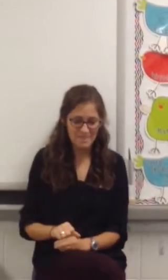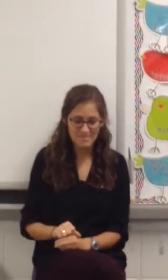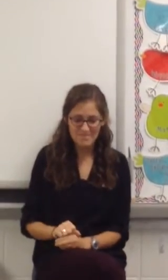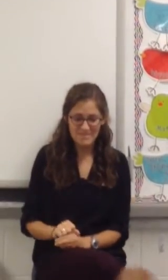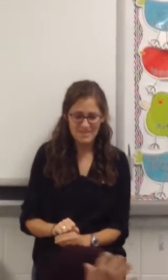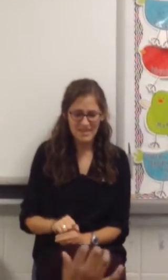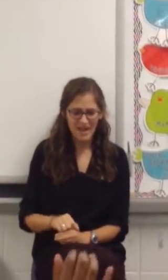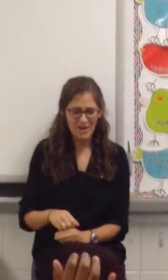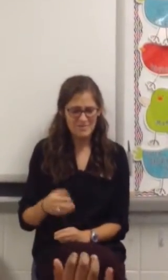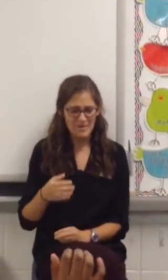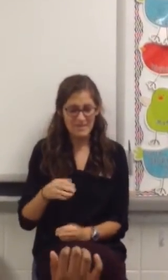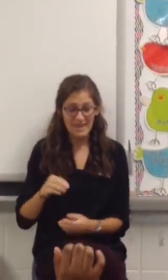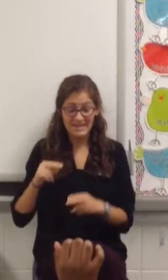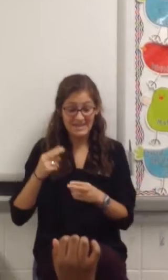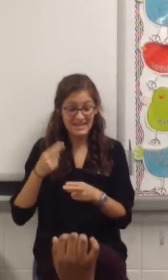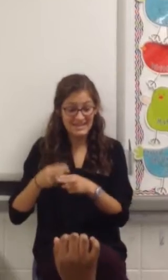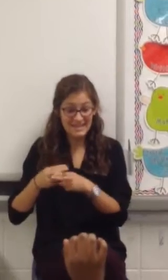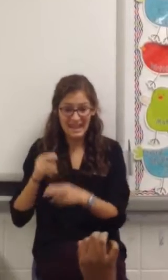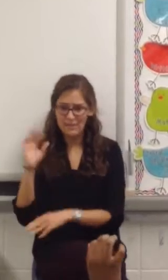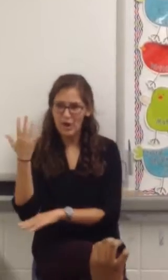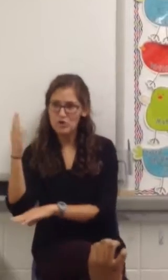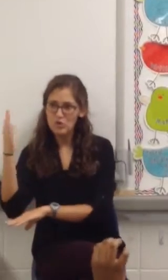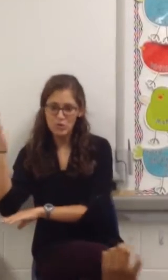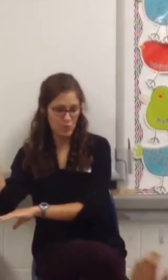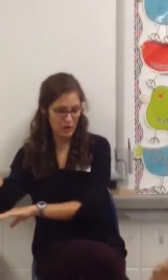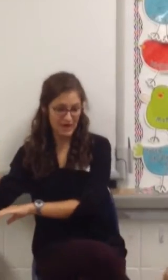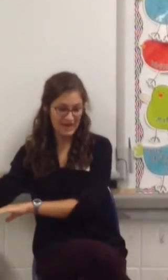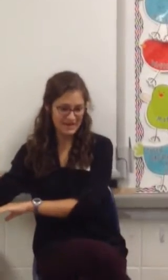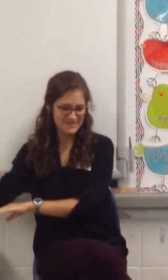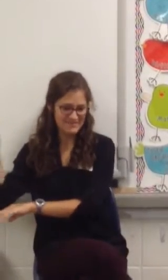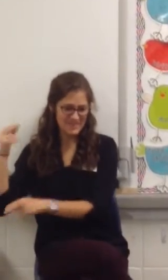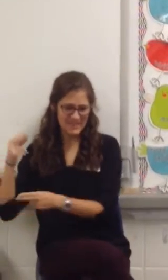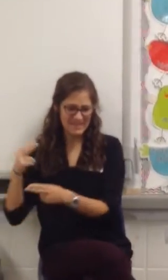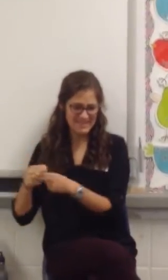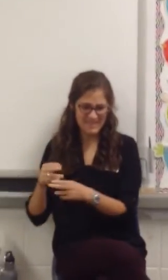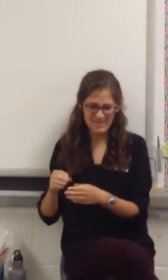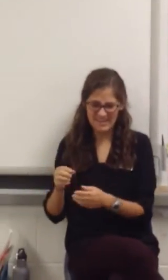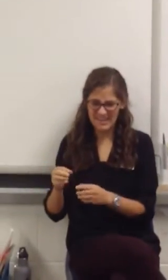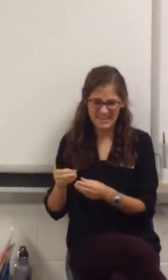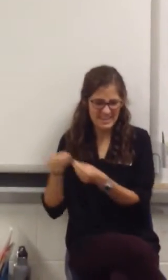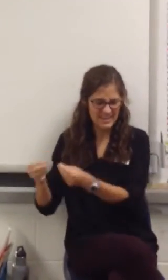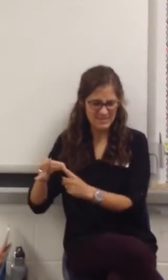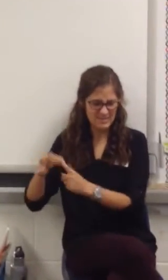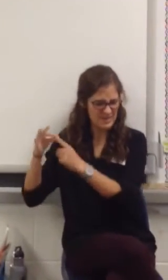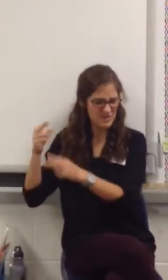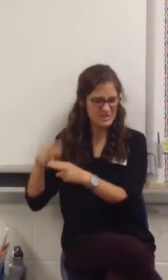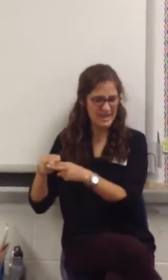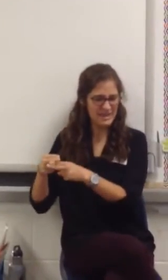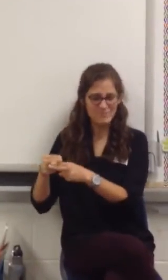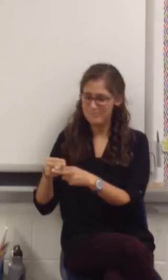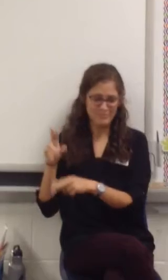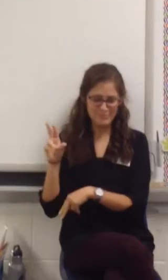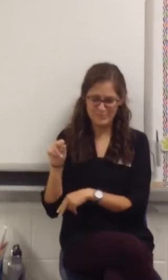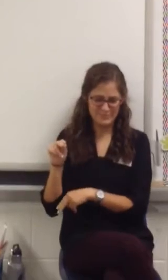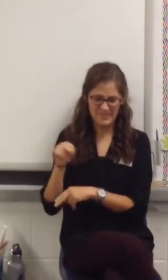our trees just because we want to write a proper noun. We don't name trees. Tree is just tree. Okay?